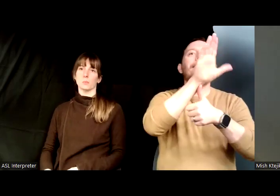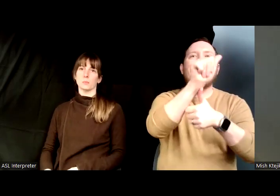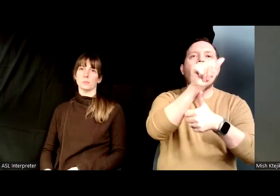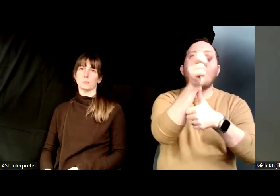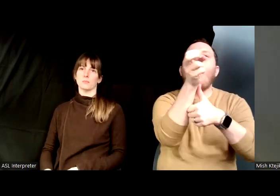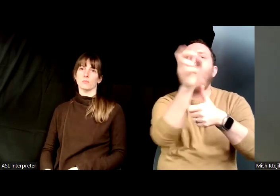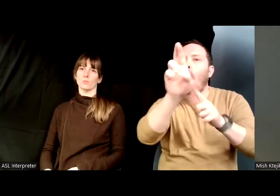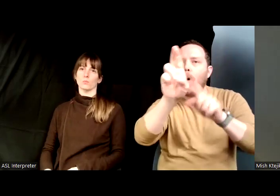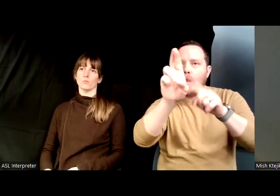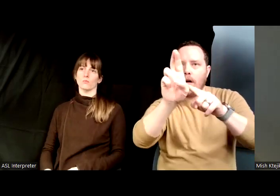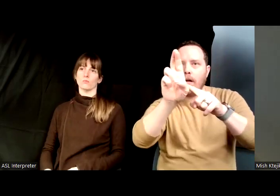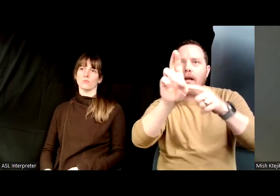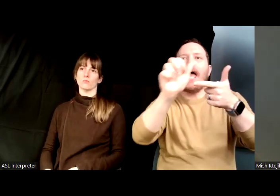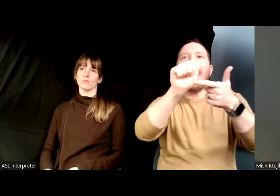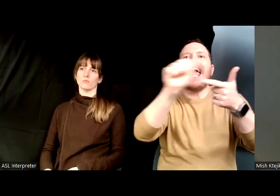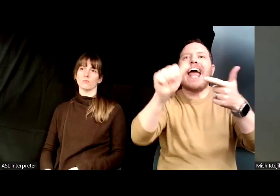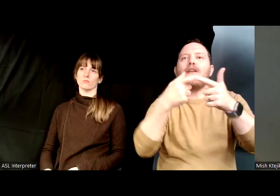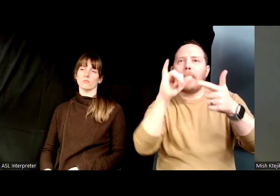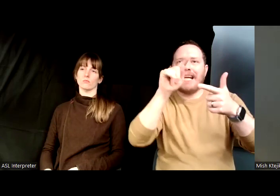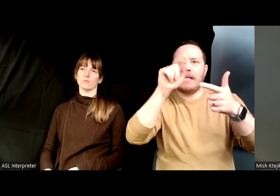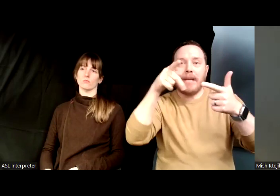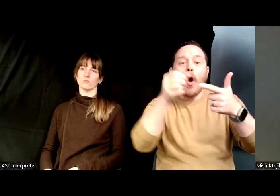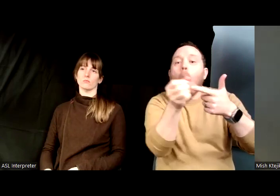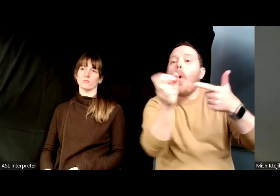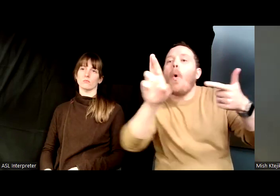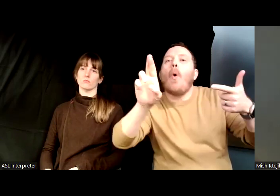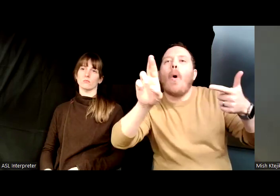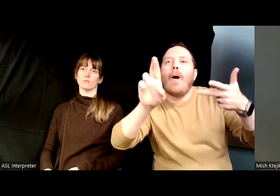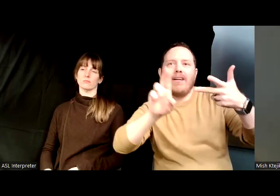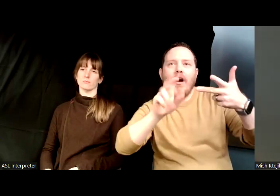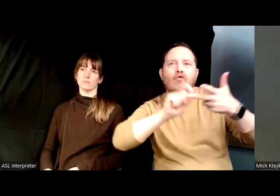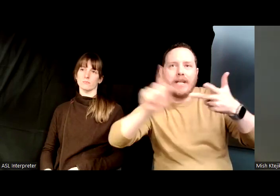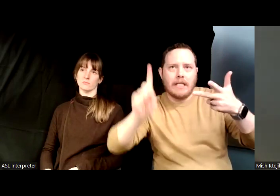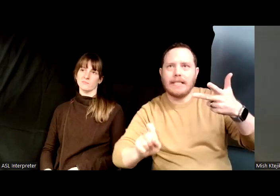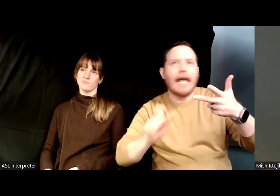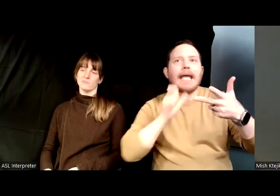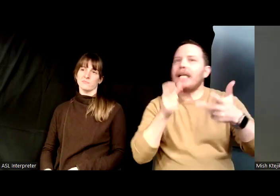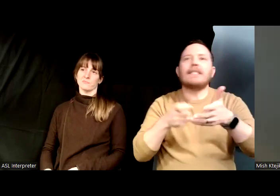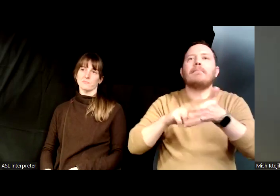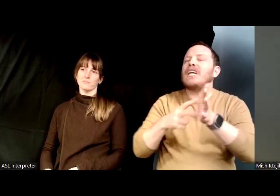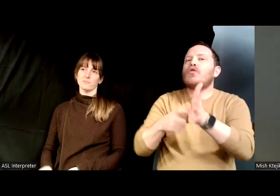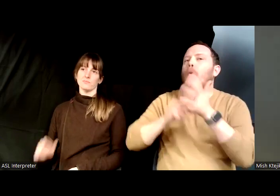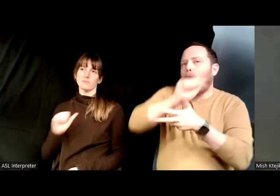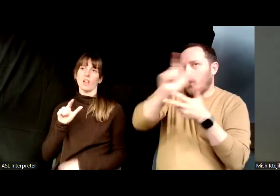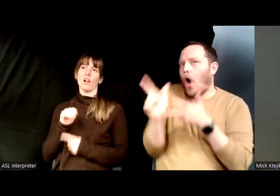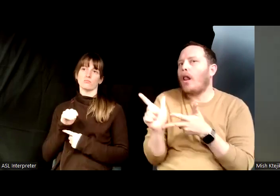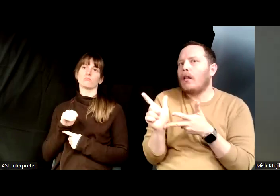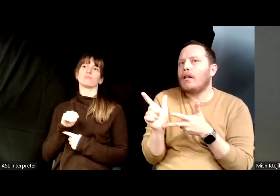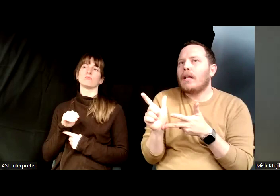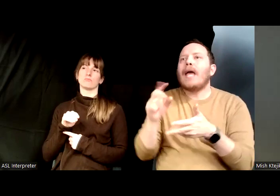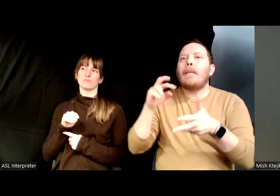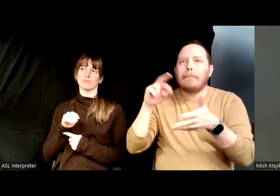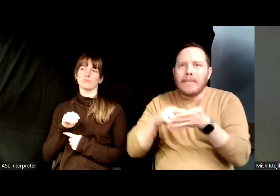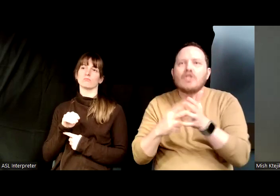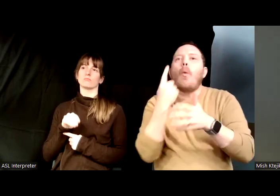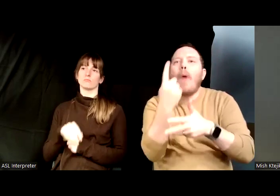paragraph actually is a BA or an AA degree from an interpreter training program or a written. It doesn't mean that